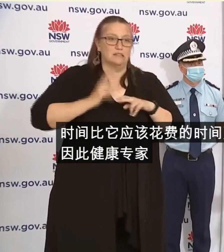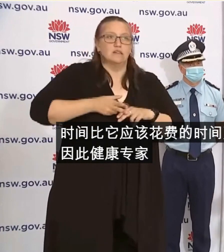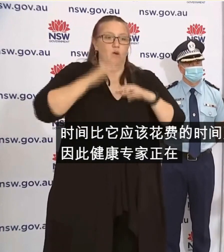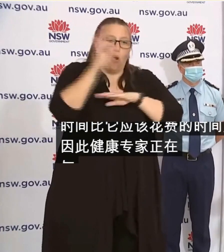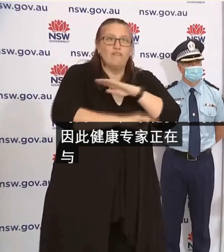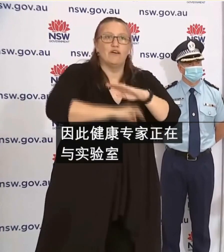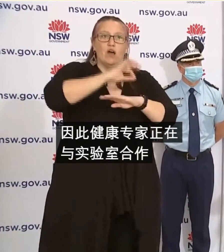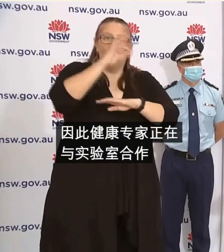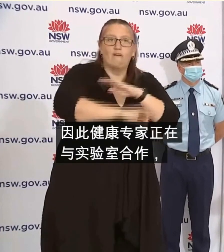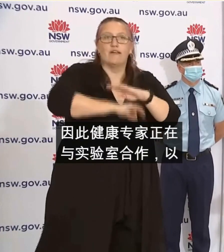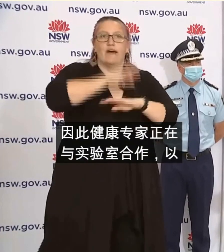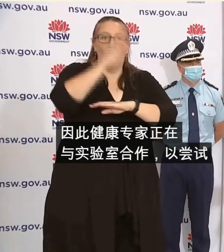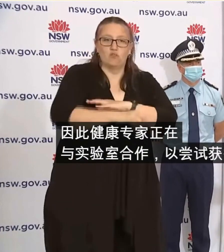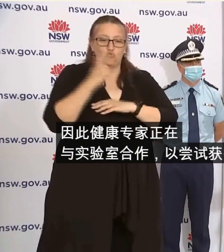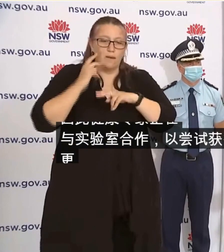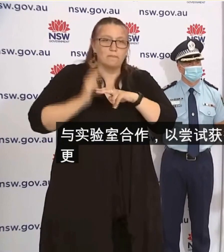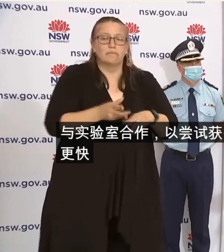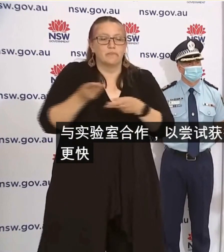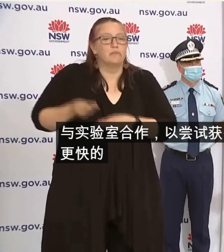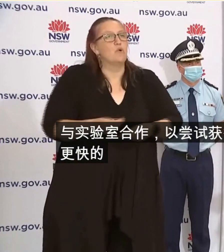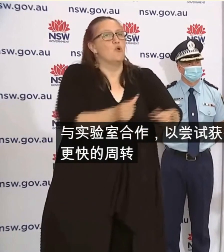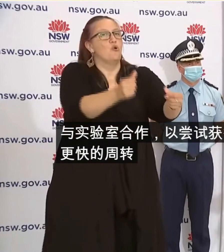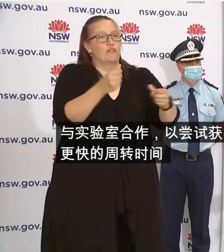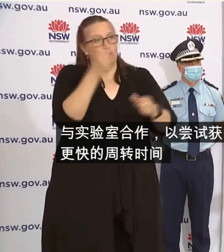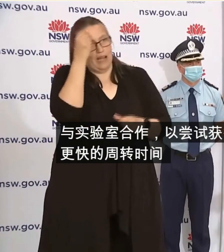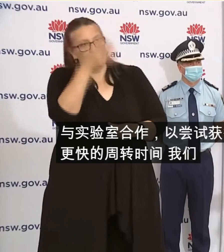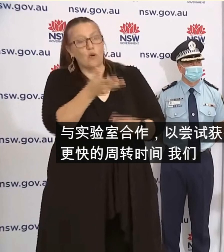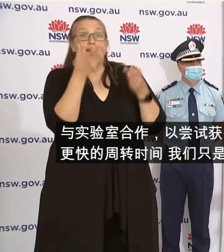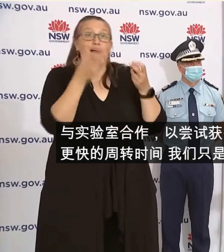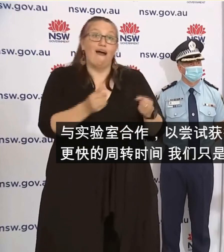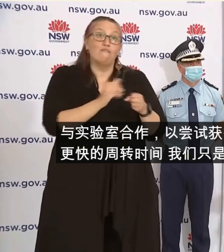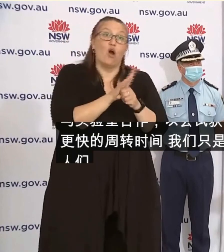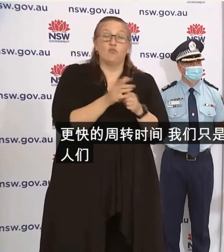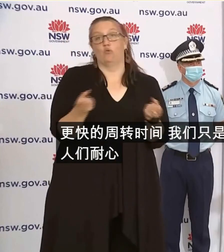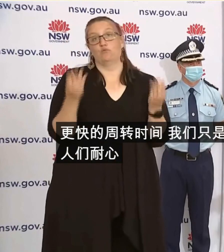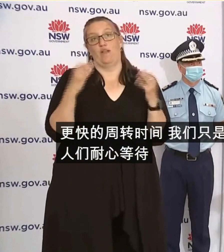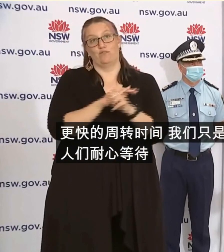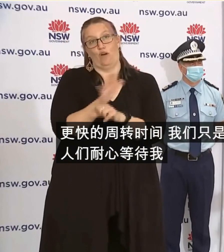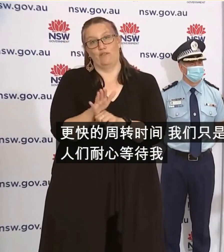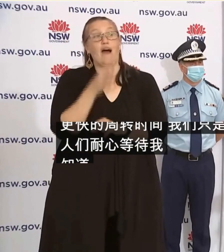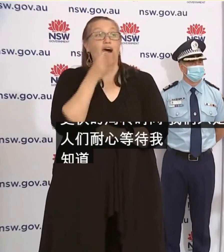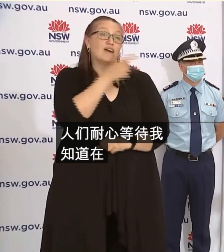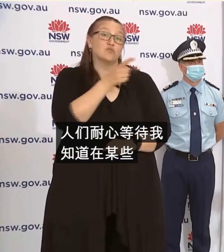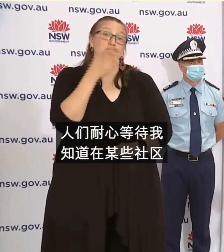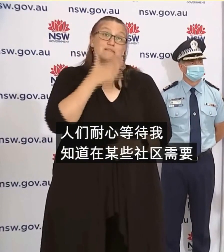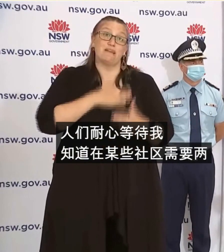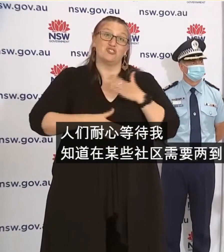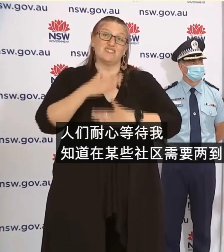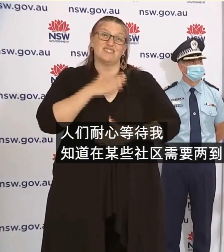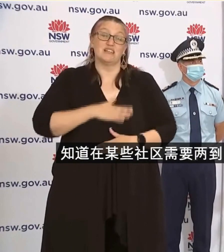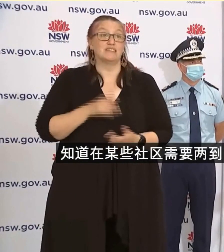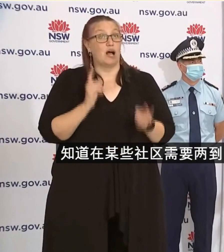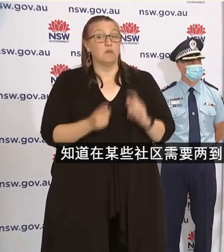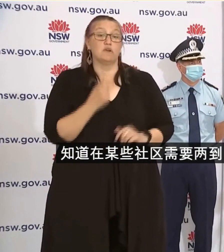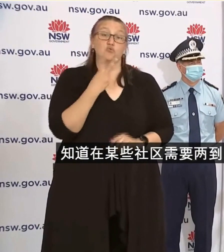health experts are working with the labs on that to try and get a quicker turnaround time, and we just ask people for their patience. I understand it's taking up to 2 or